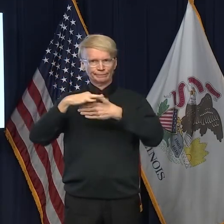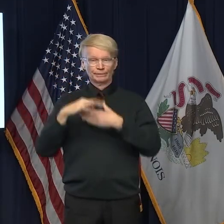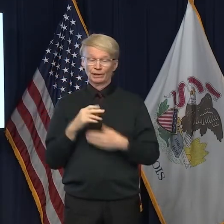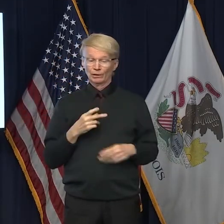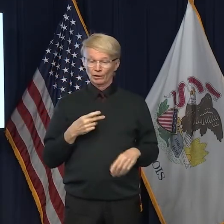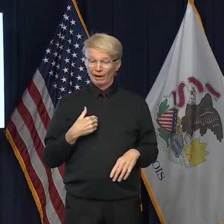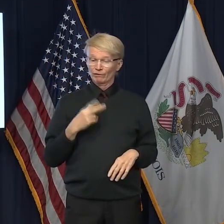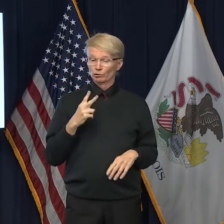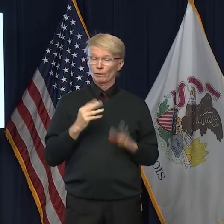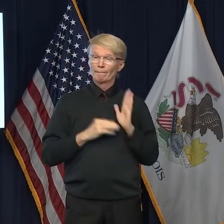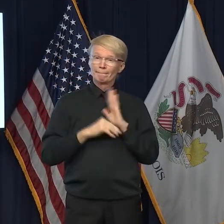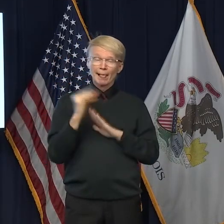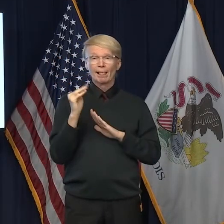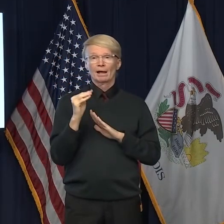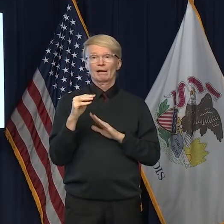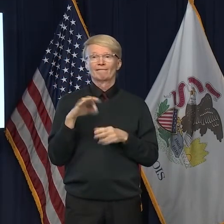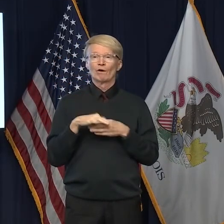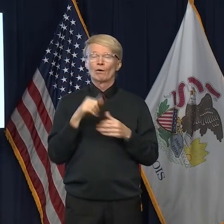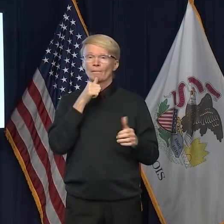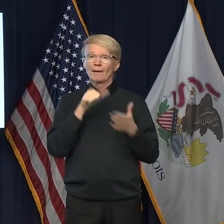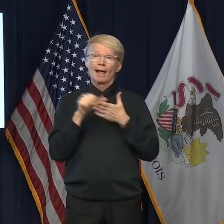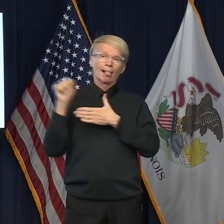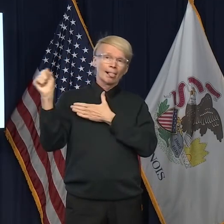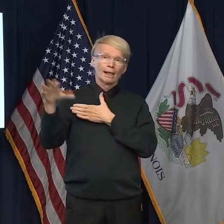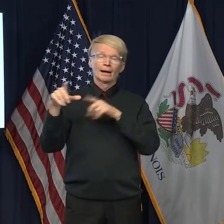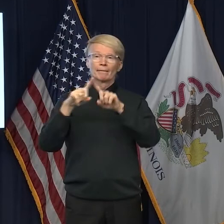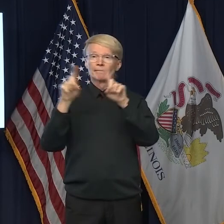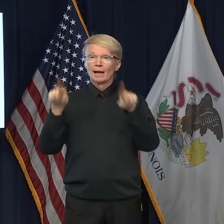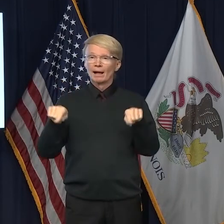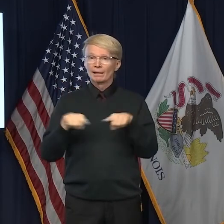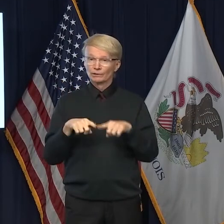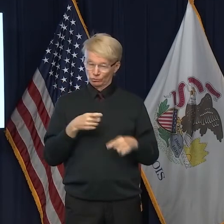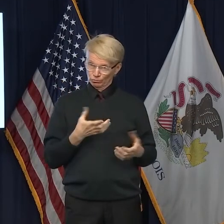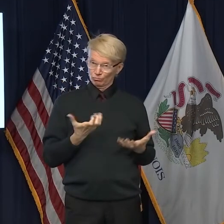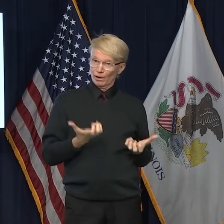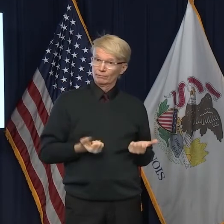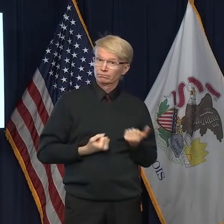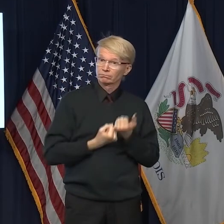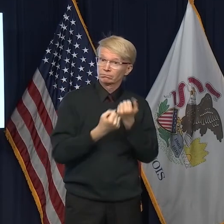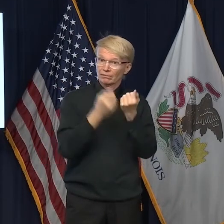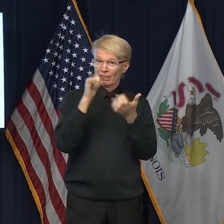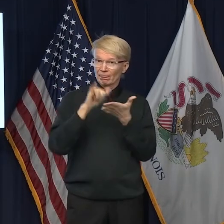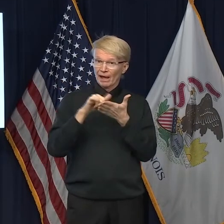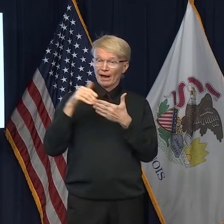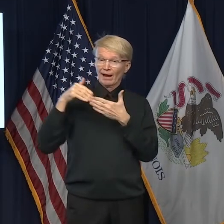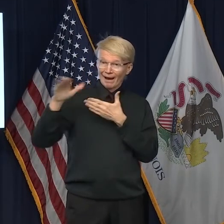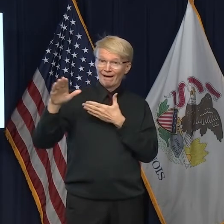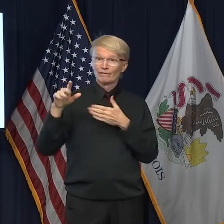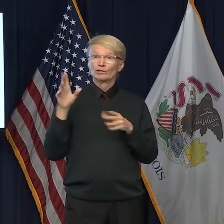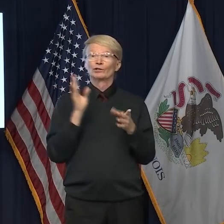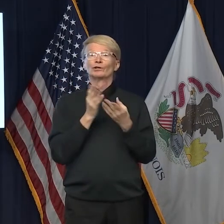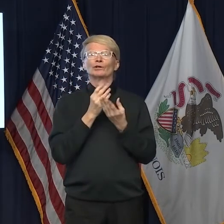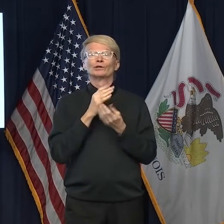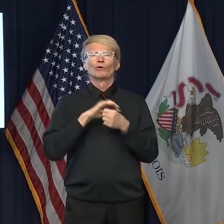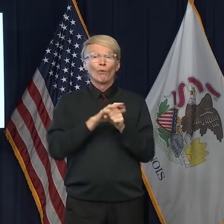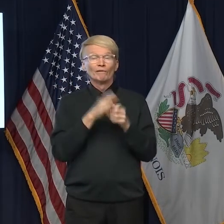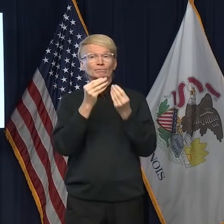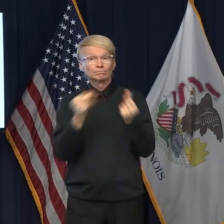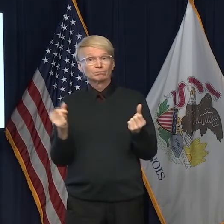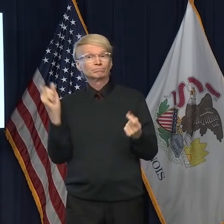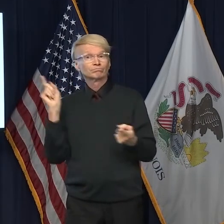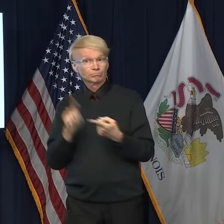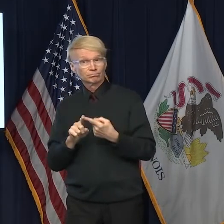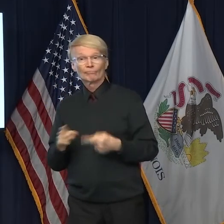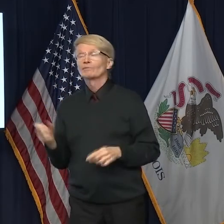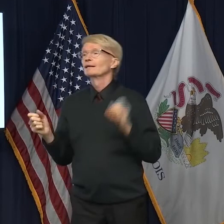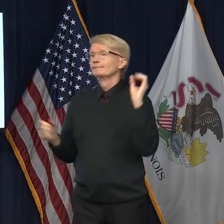vote-by-mail ballots, would you support legislation to continue expanded access to vote-by-mail in post-pandemic elections? Yes. Dean Olson